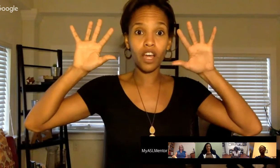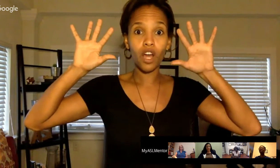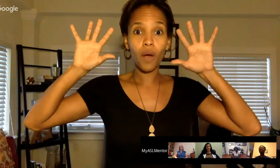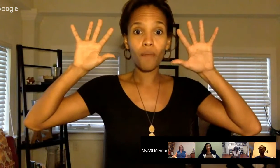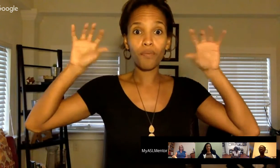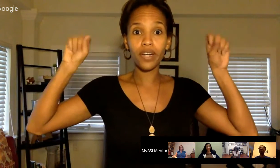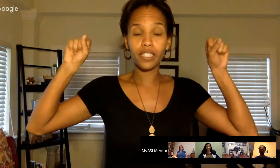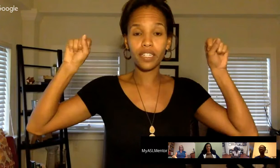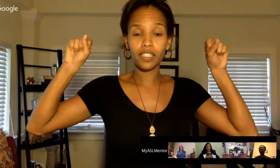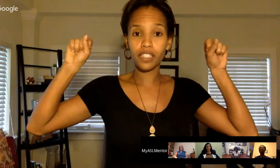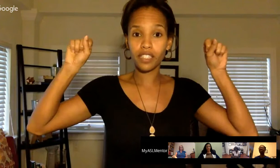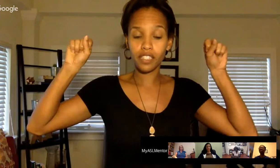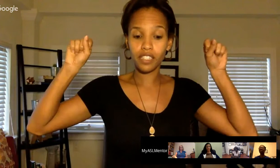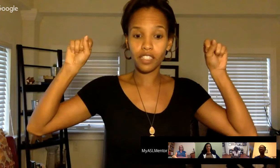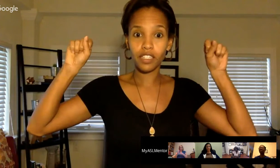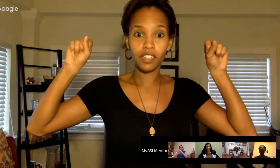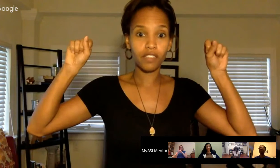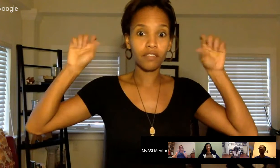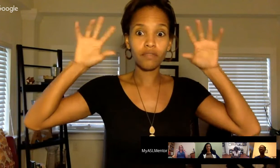simply president.